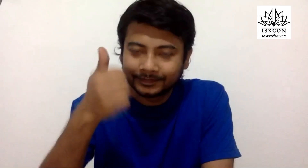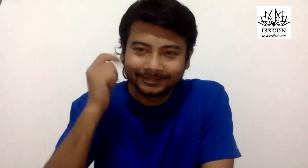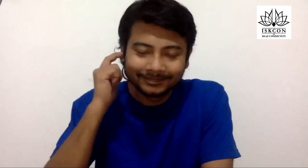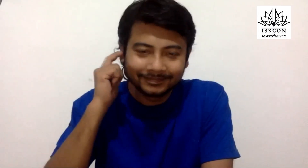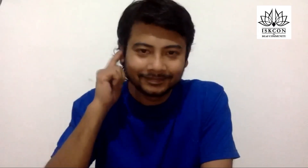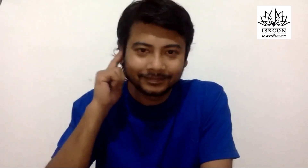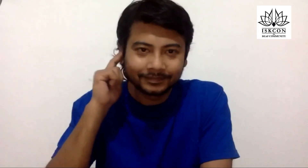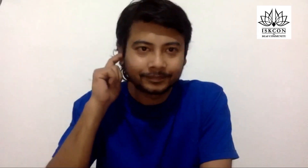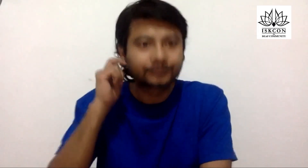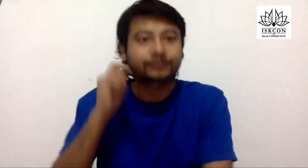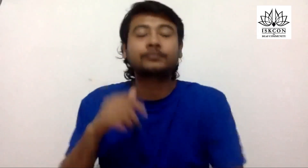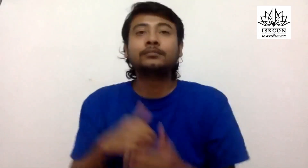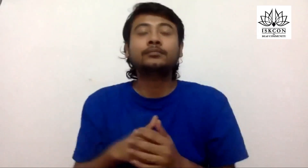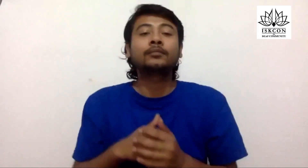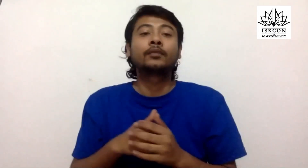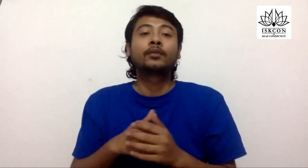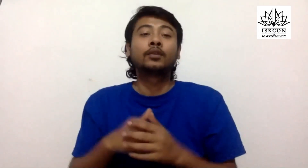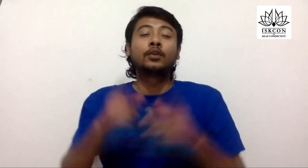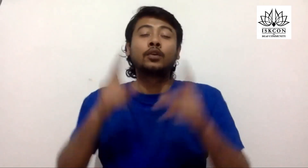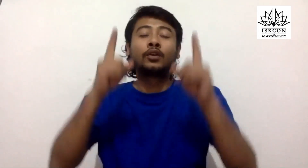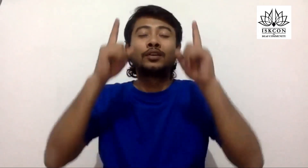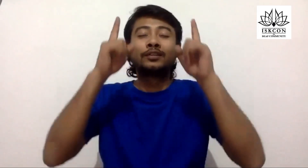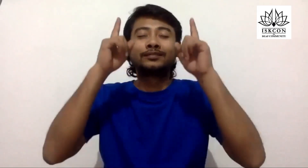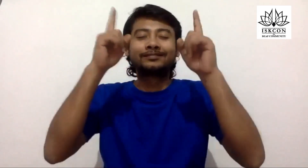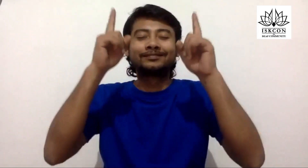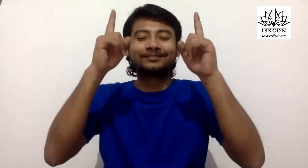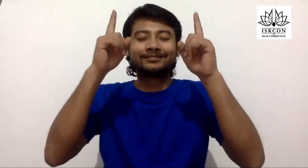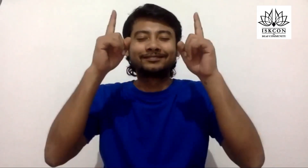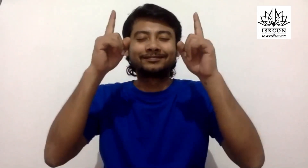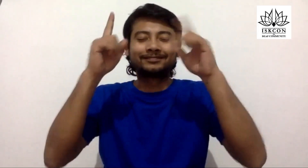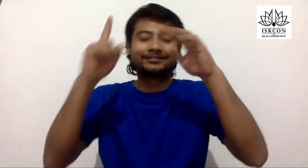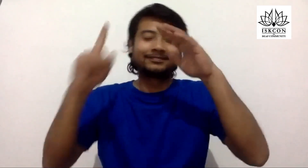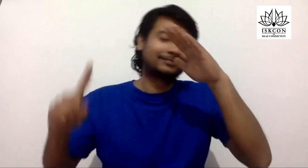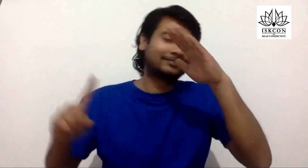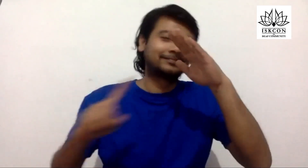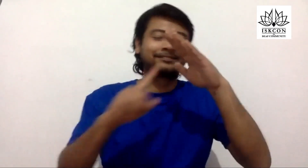To the Supreme Lord, whose form is the embodiment of eternal existence,